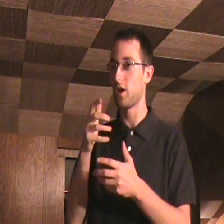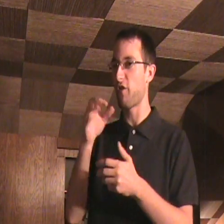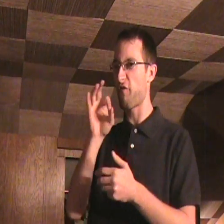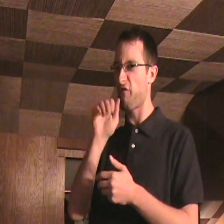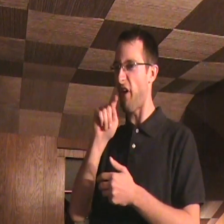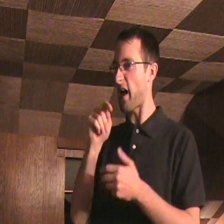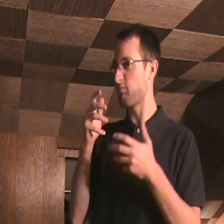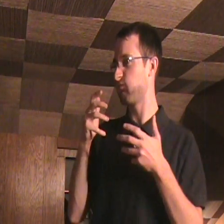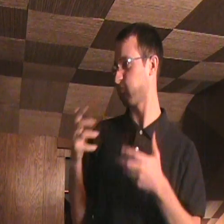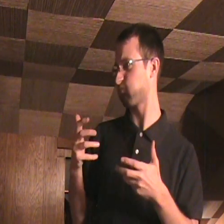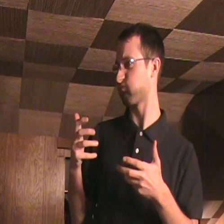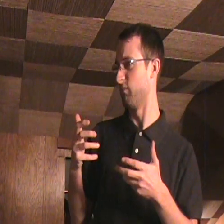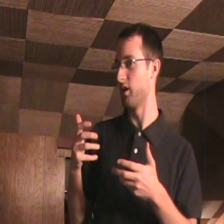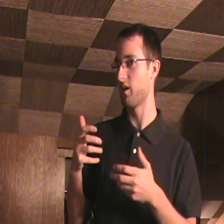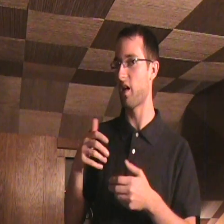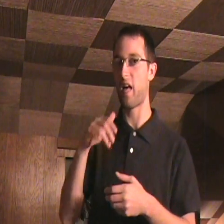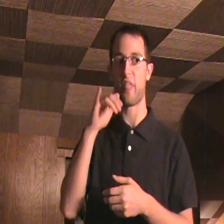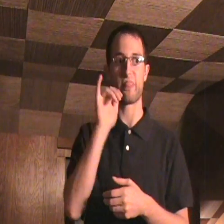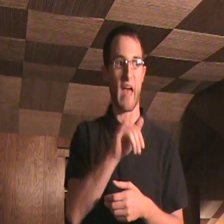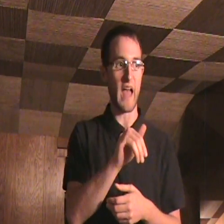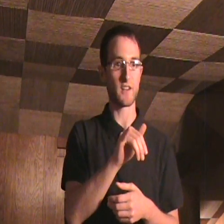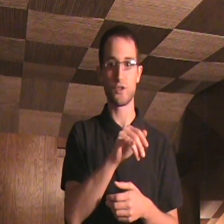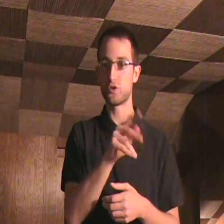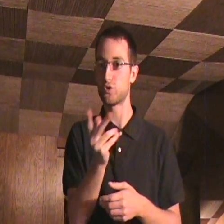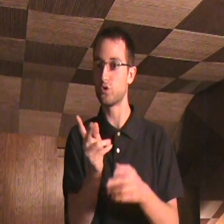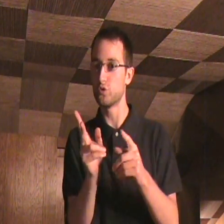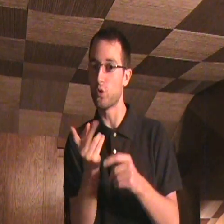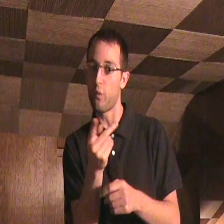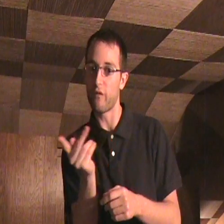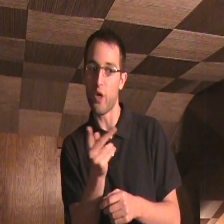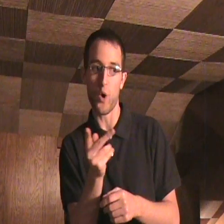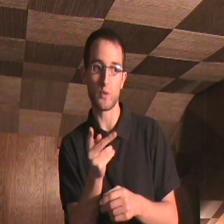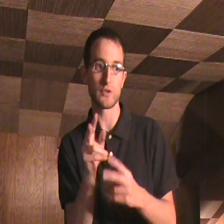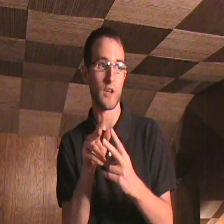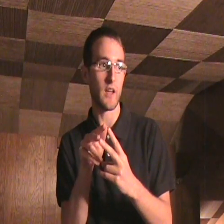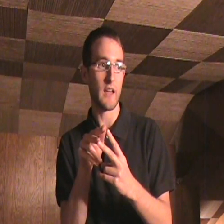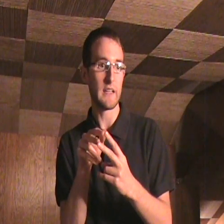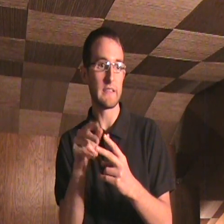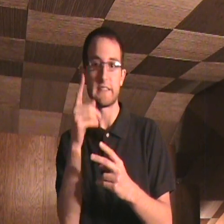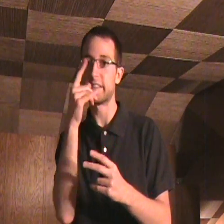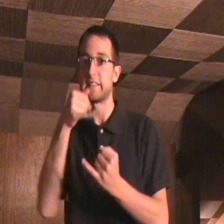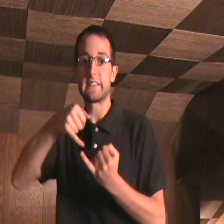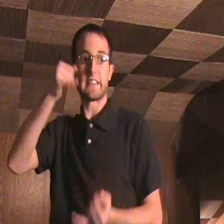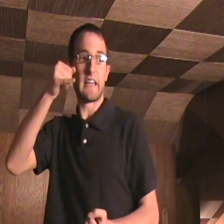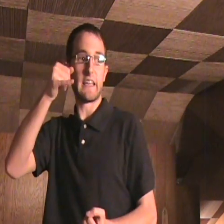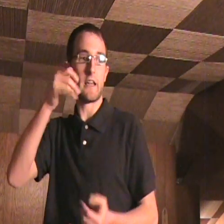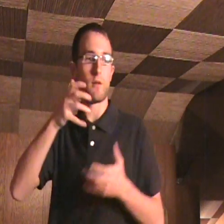are also opposites. Skinny. How do we spell skinny?